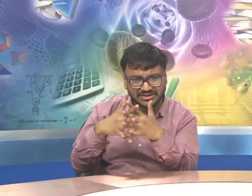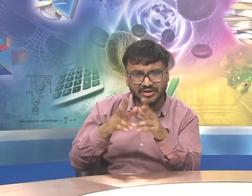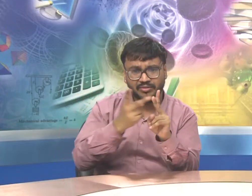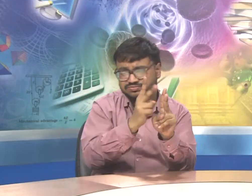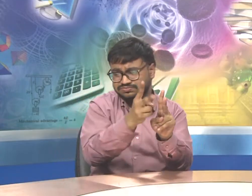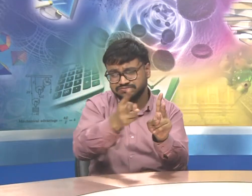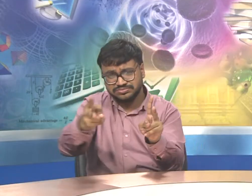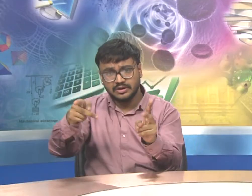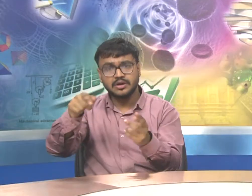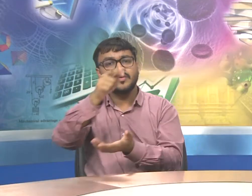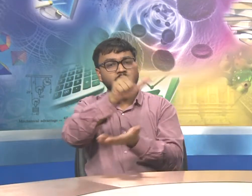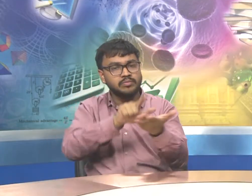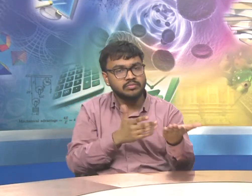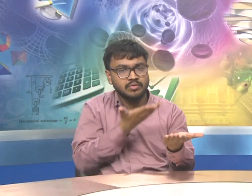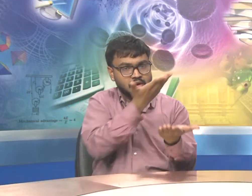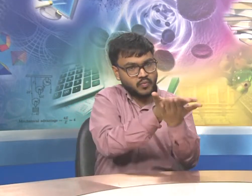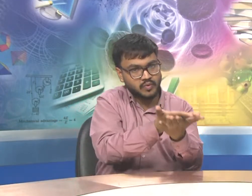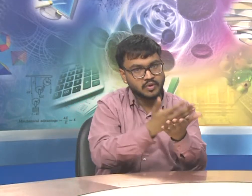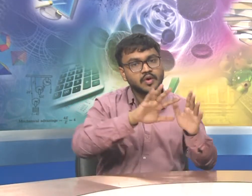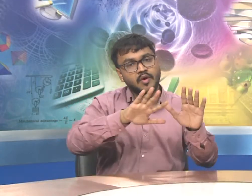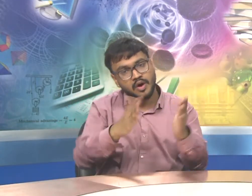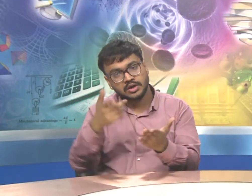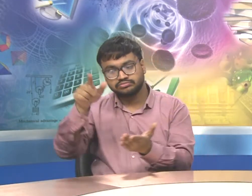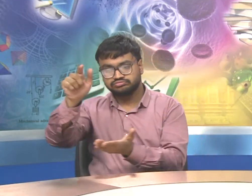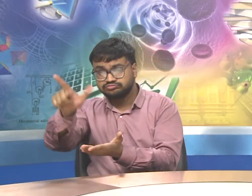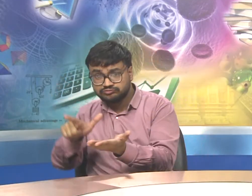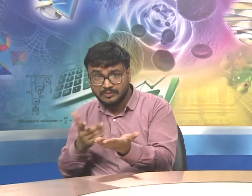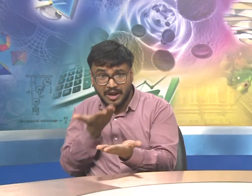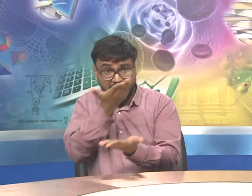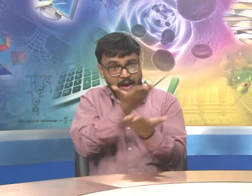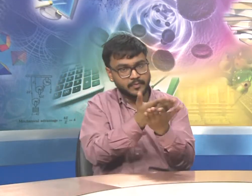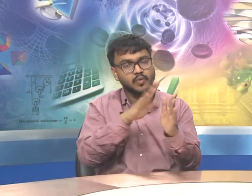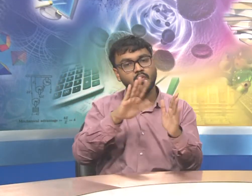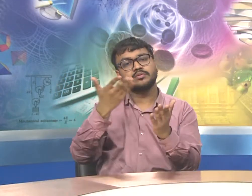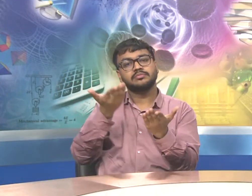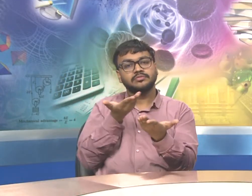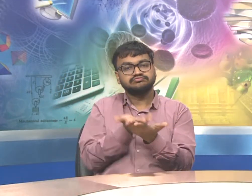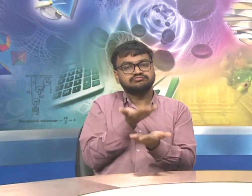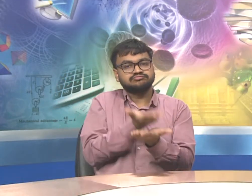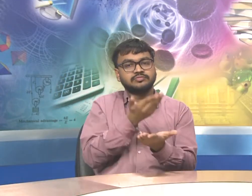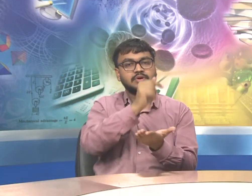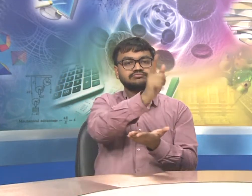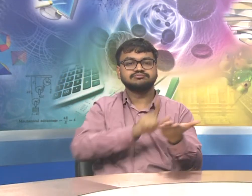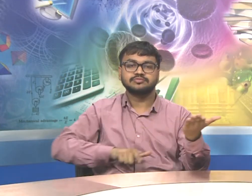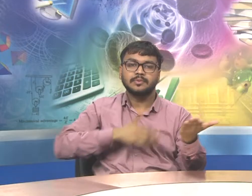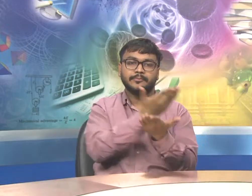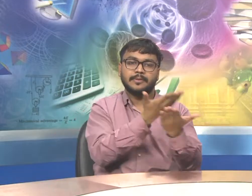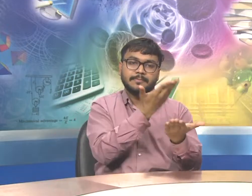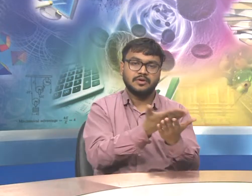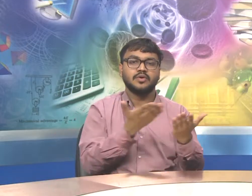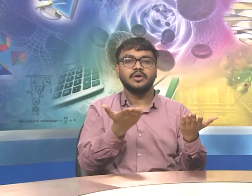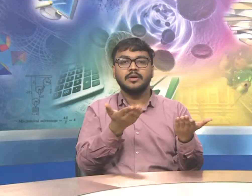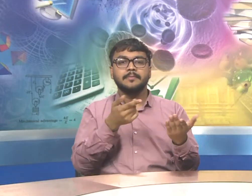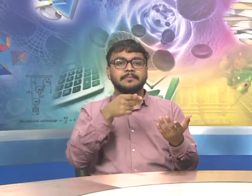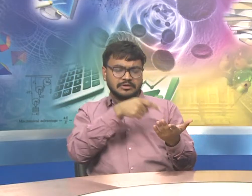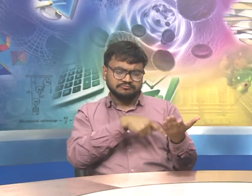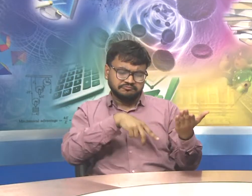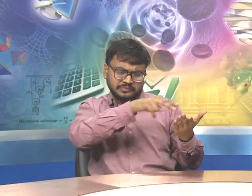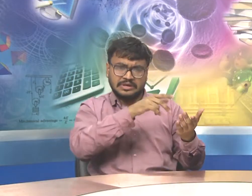and social workers, and even on the basis of newspaper reporters, has